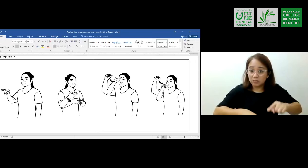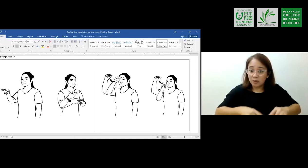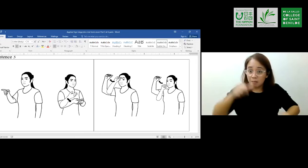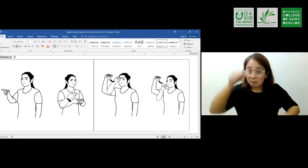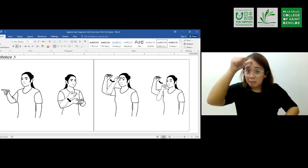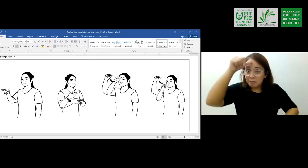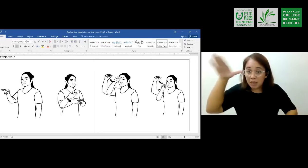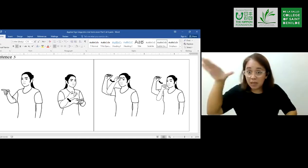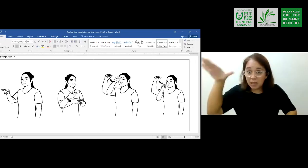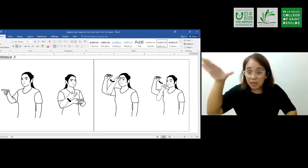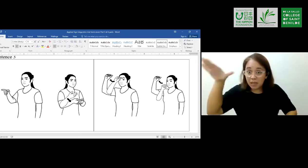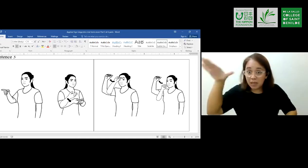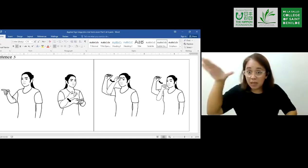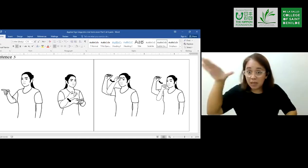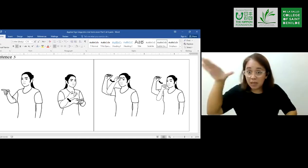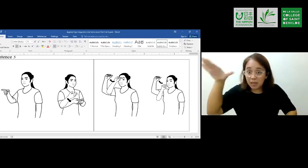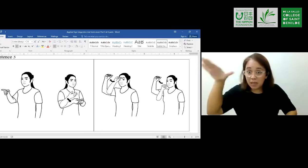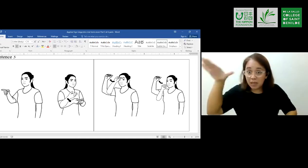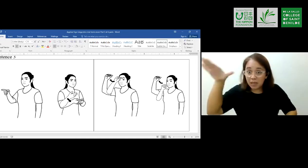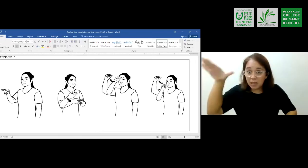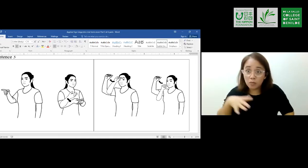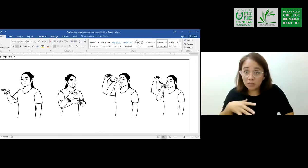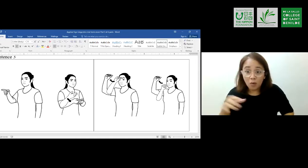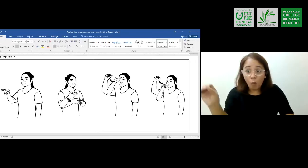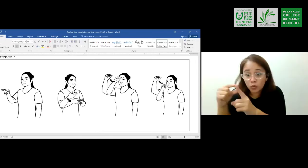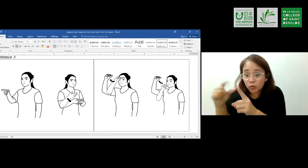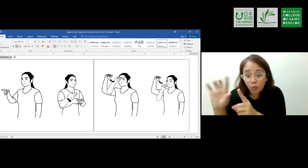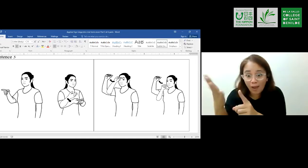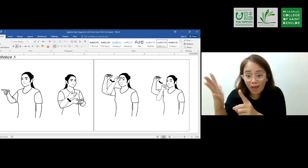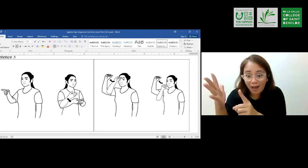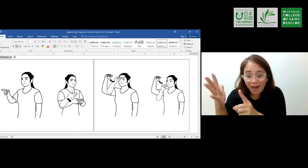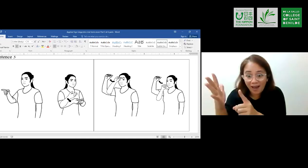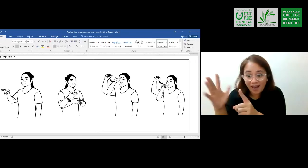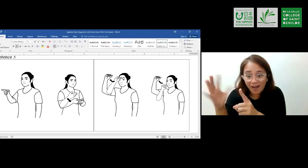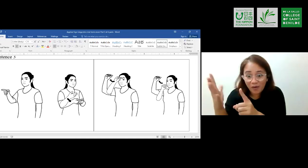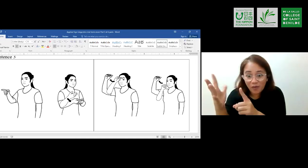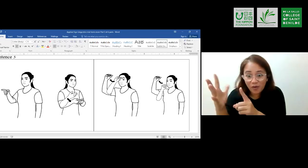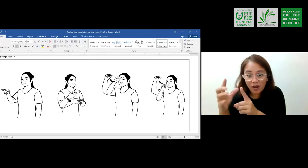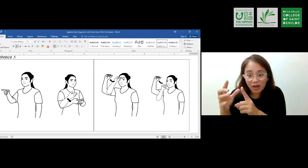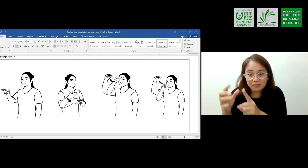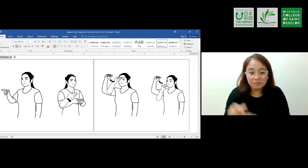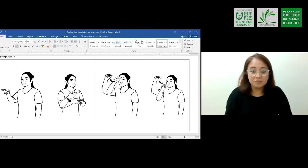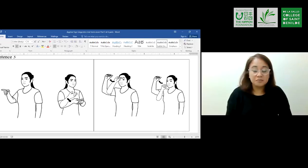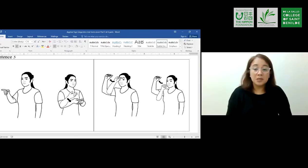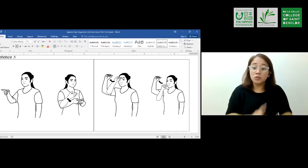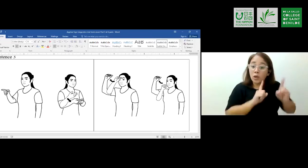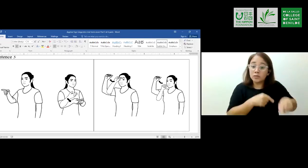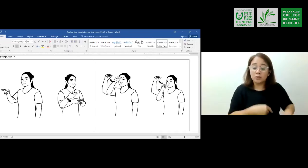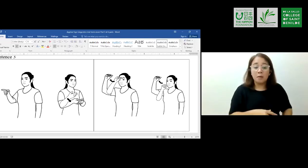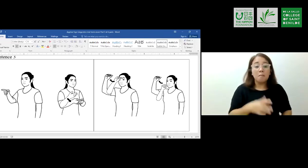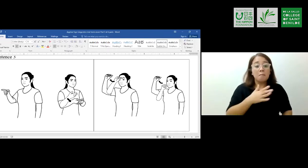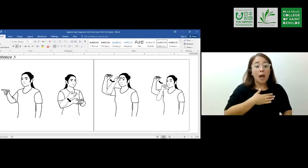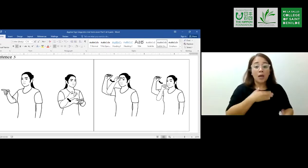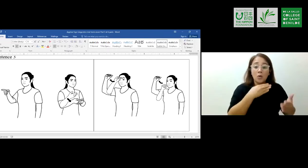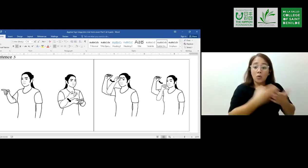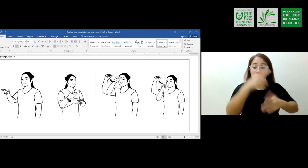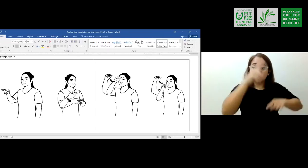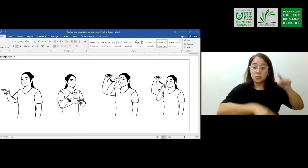So if you answer, my close friend is a man, there's no change in word